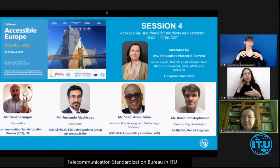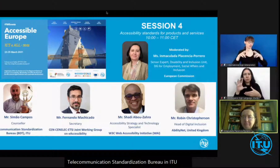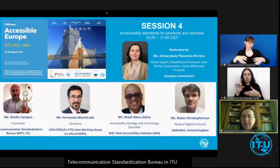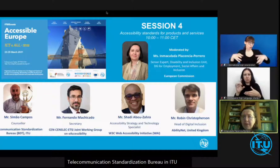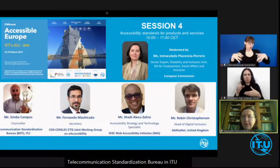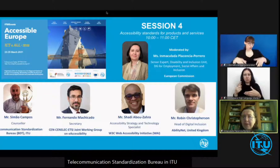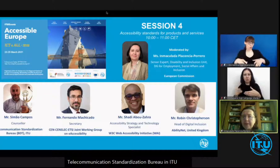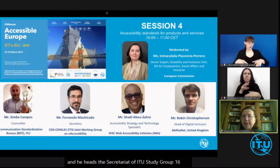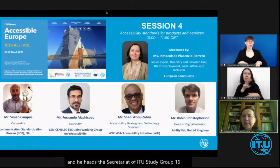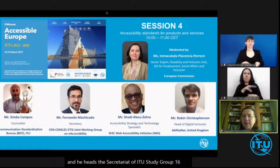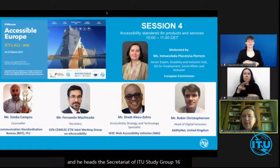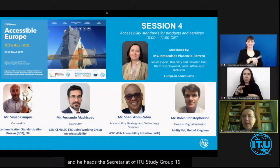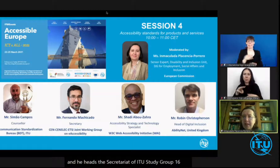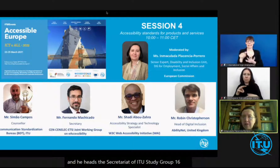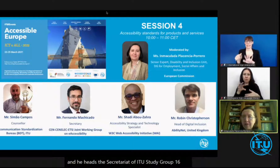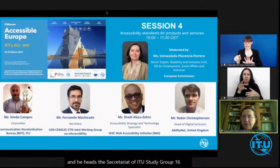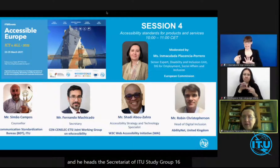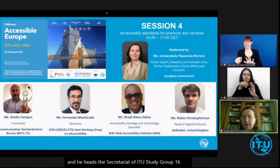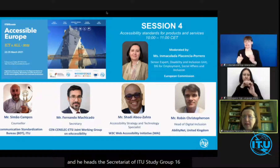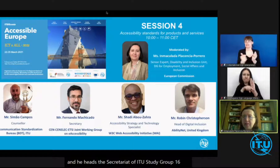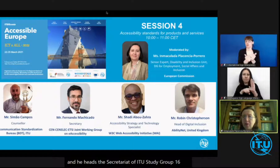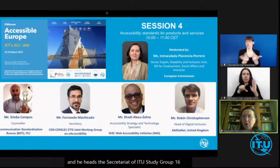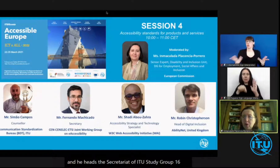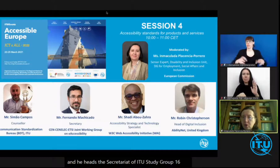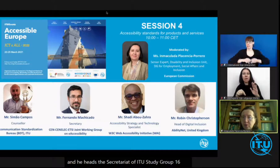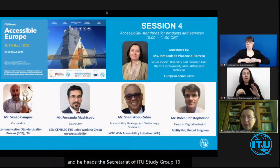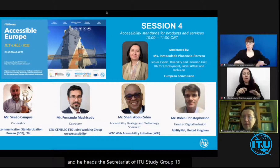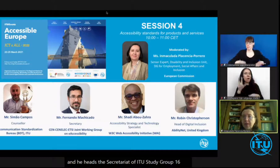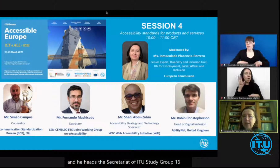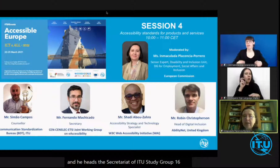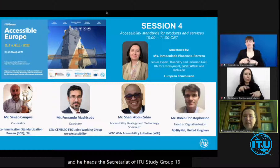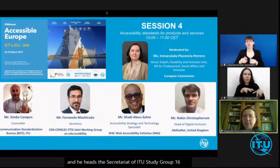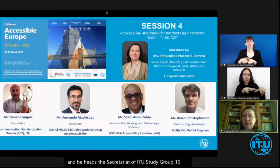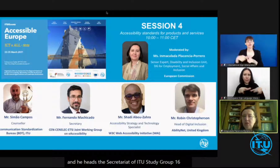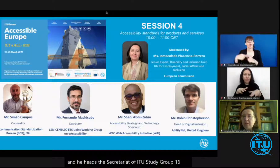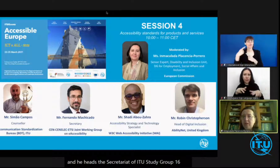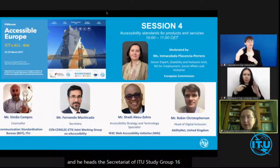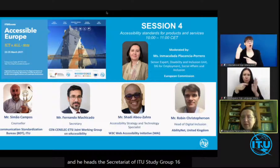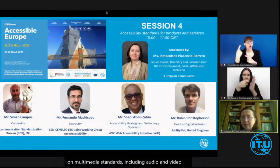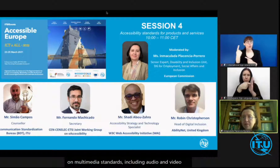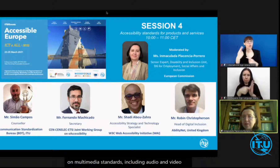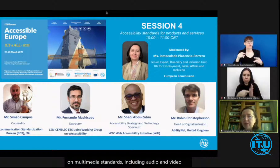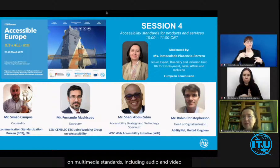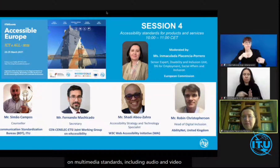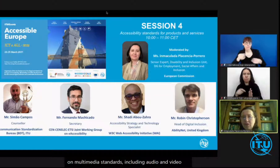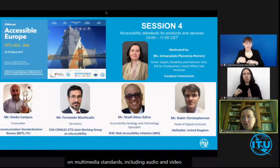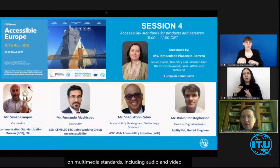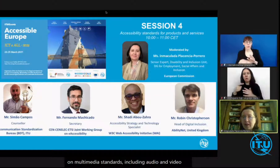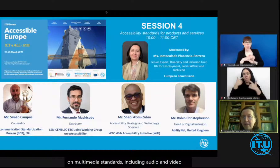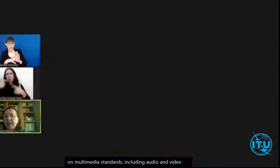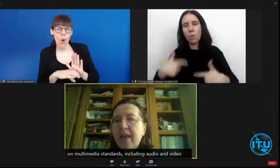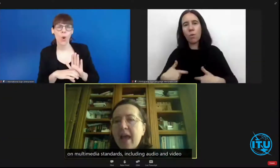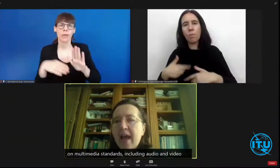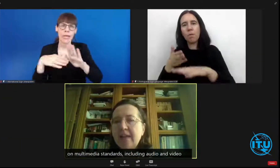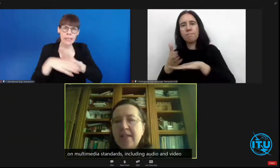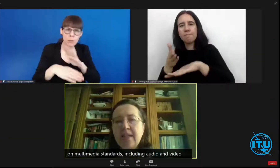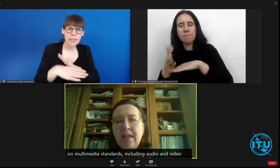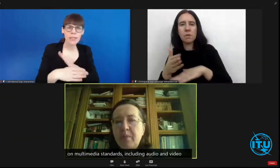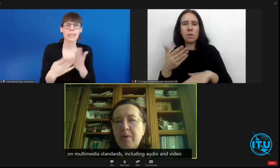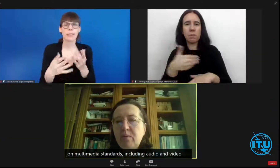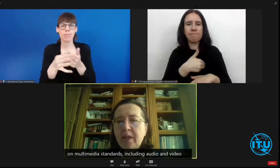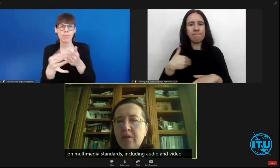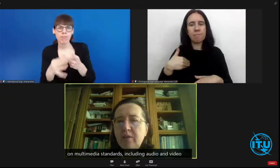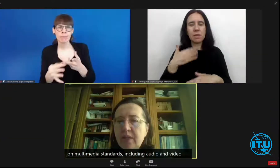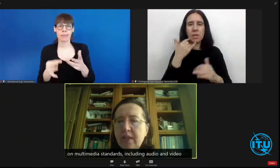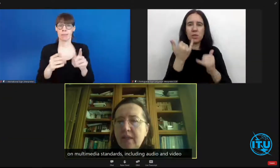multimedia standards, including audio and video coding, accessibility, human factors, and digital health. And